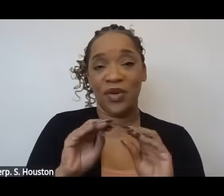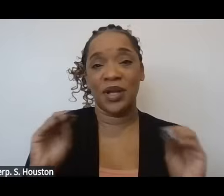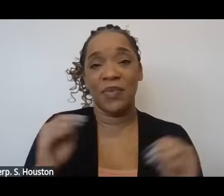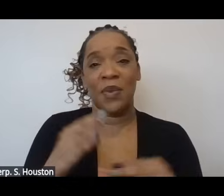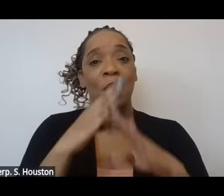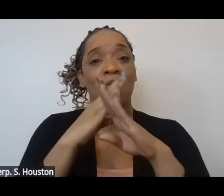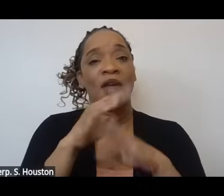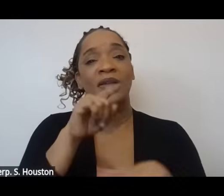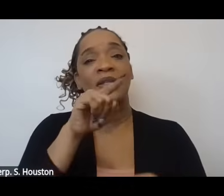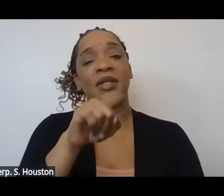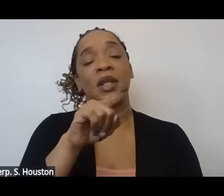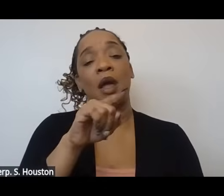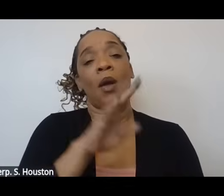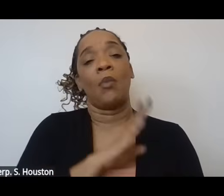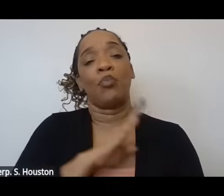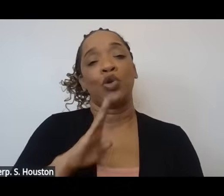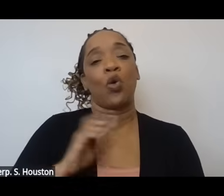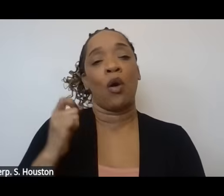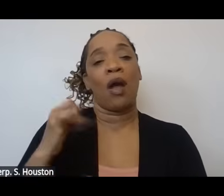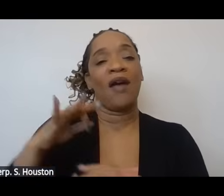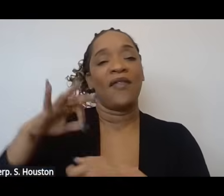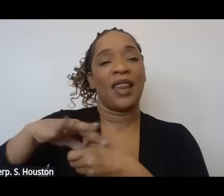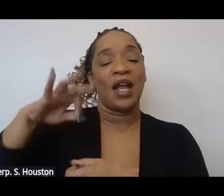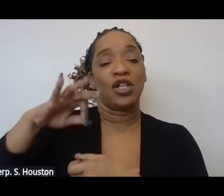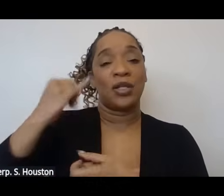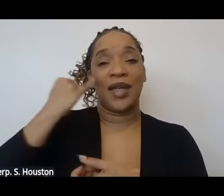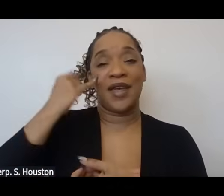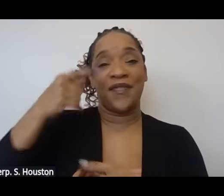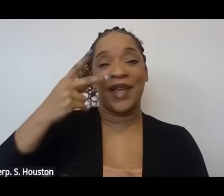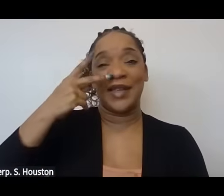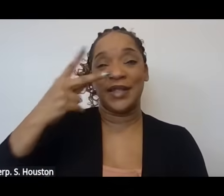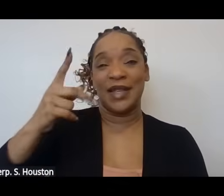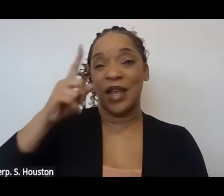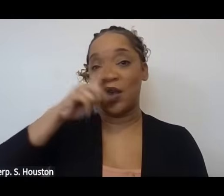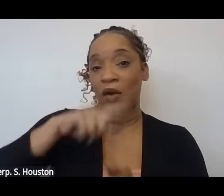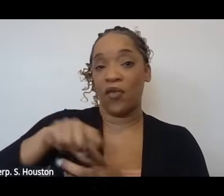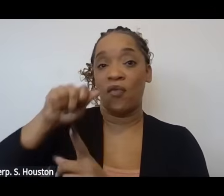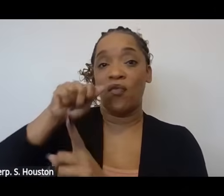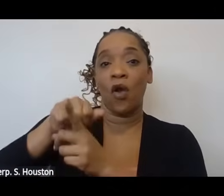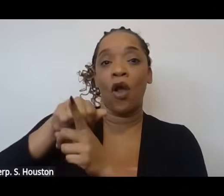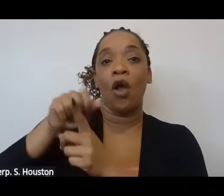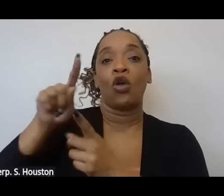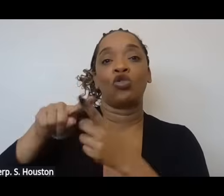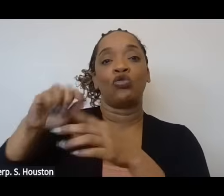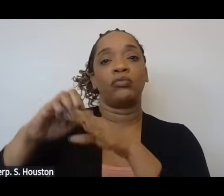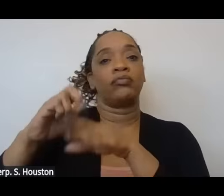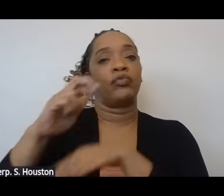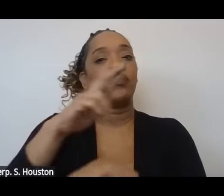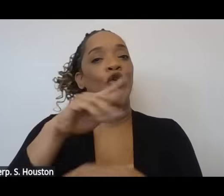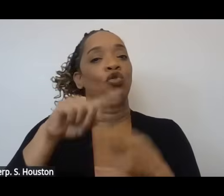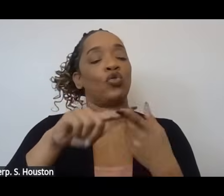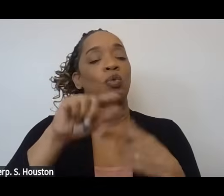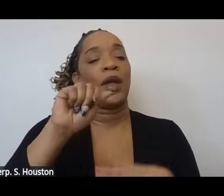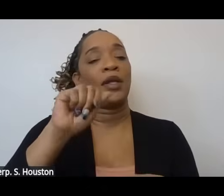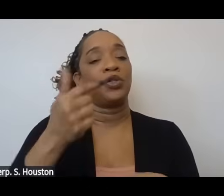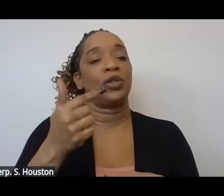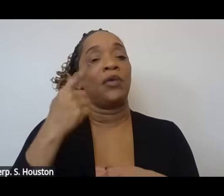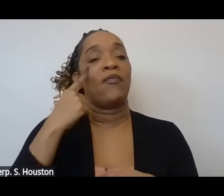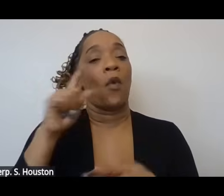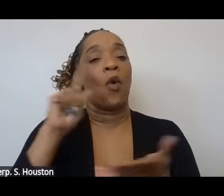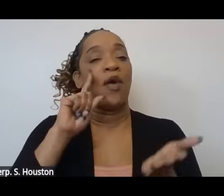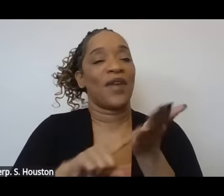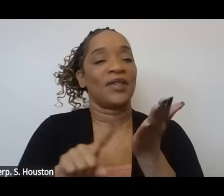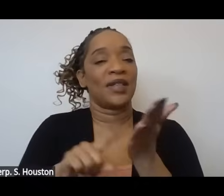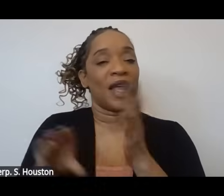Elections, if they see fraud, from referring it to the Attorney General's office for investigation and review.